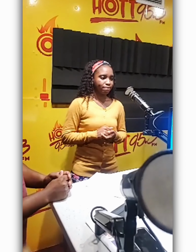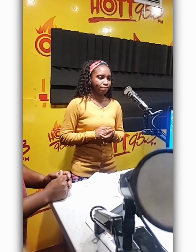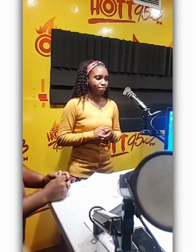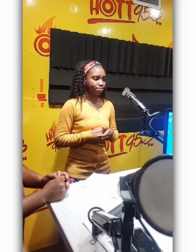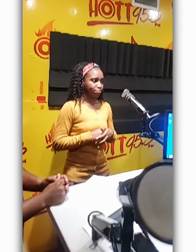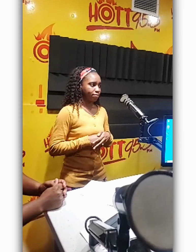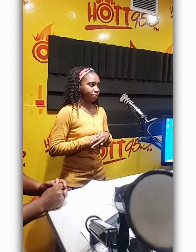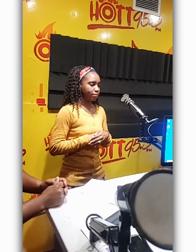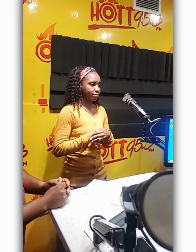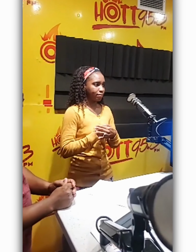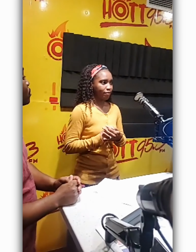Farm.